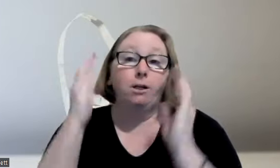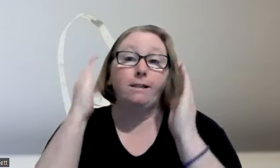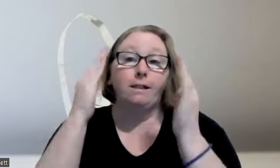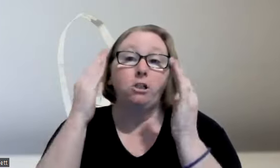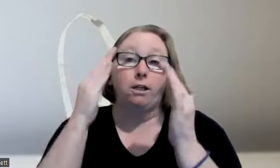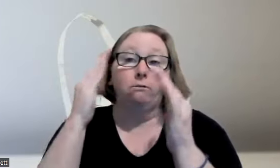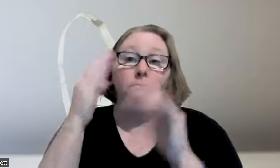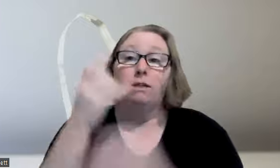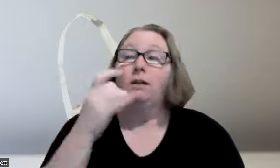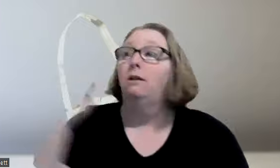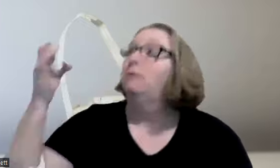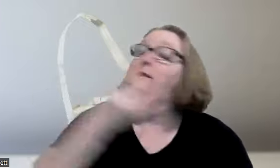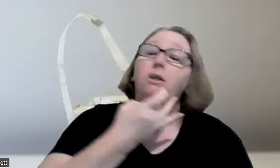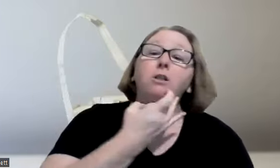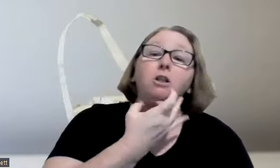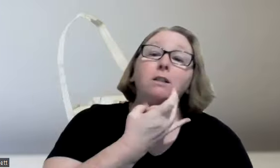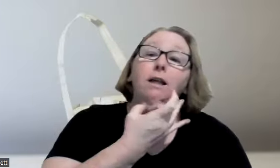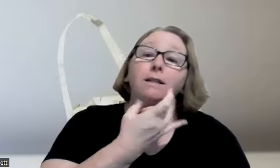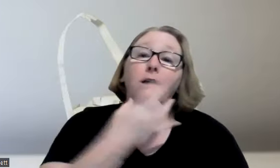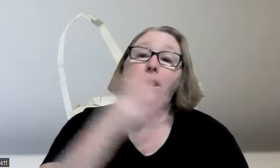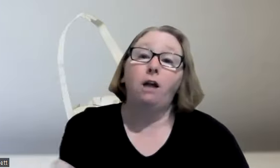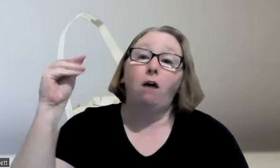their attention, you can turn the lights on and off.